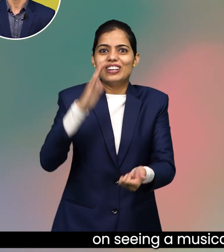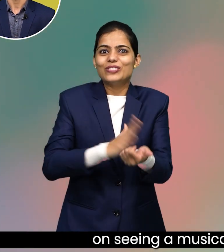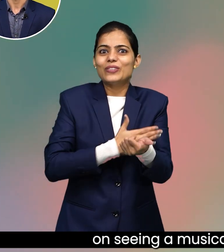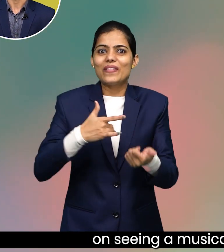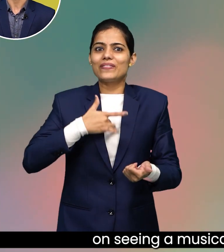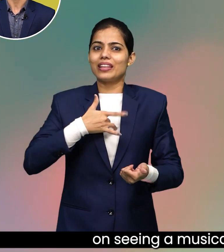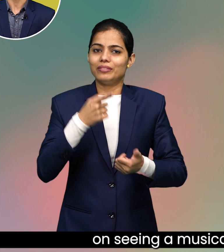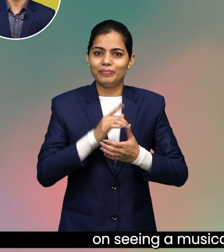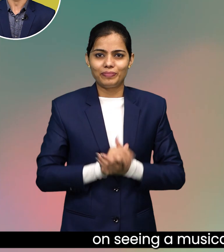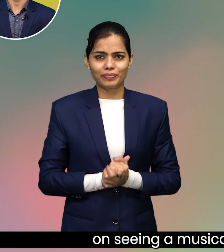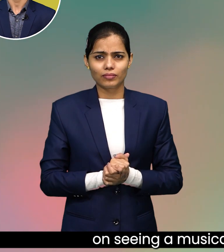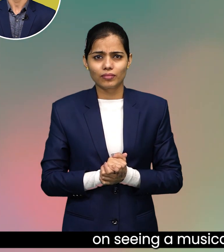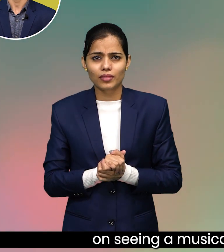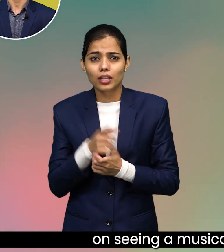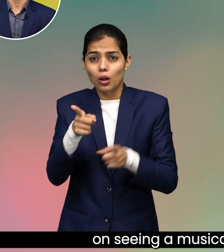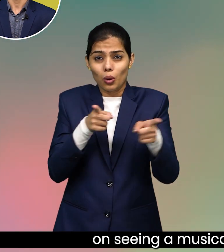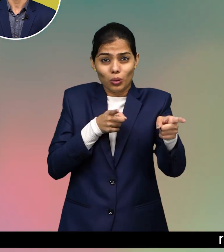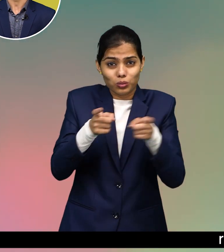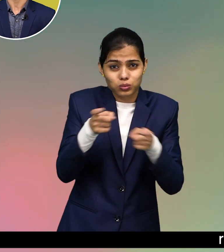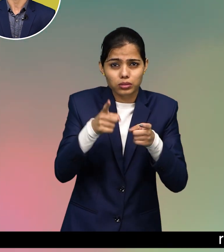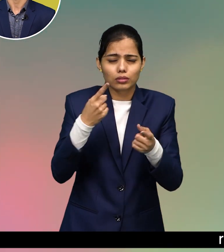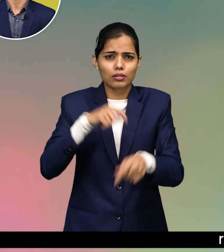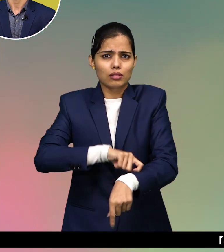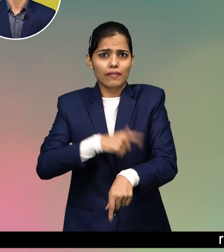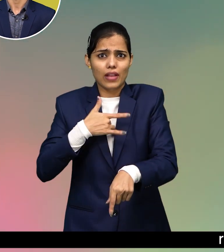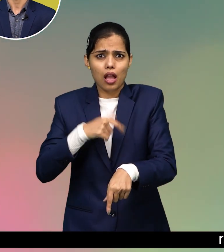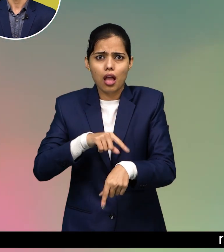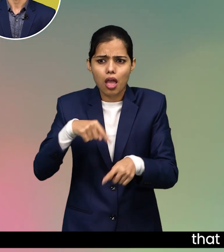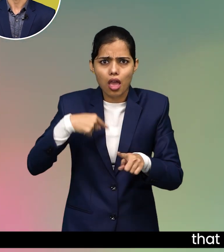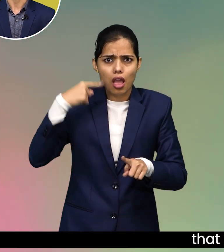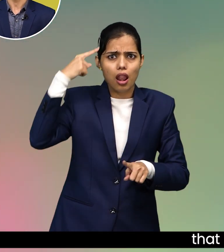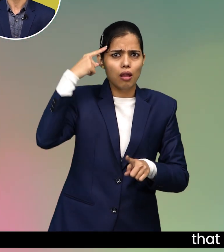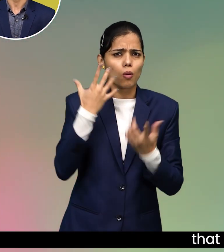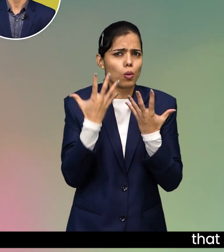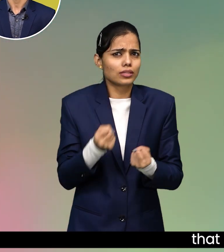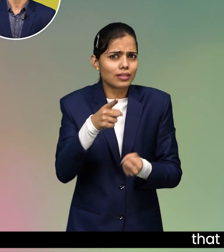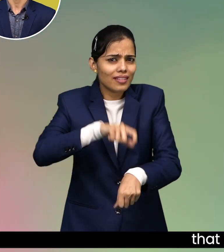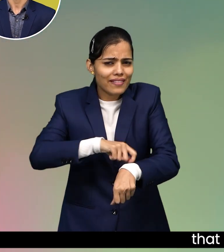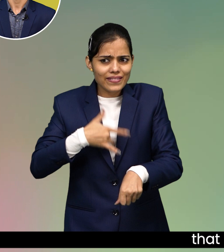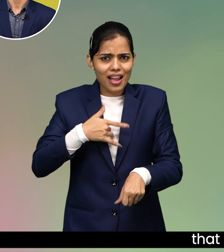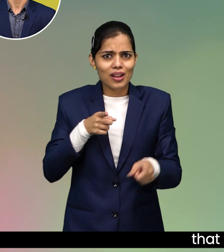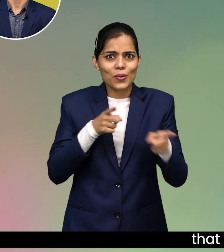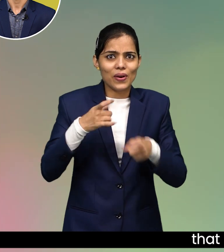note is a conditioned reflex that required